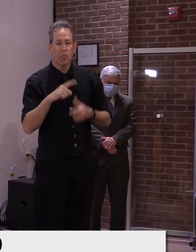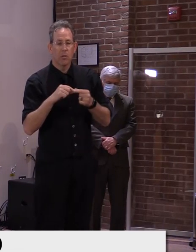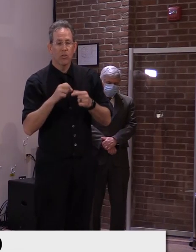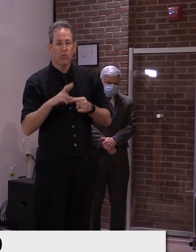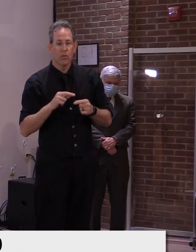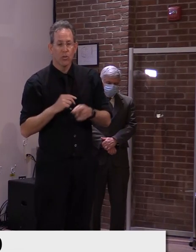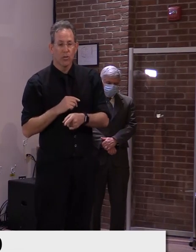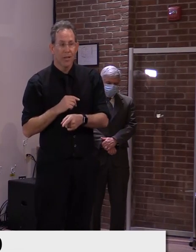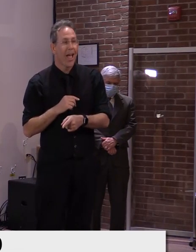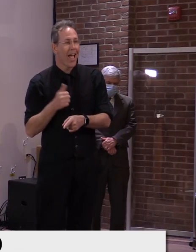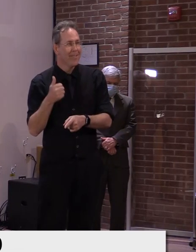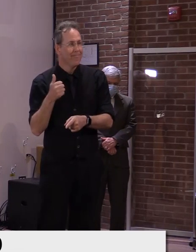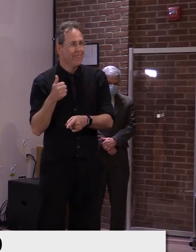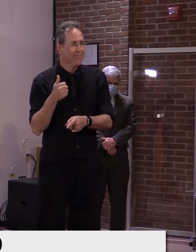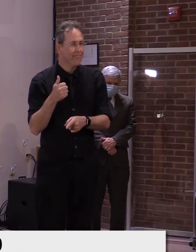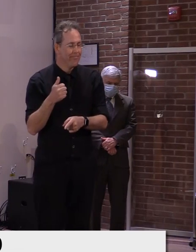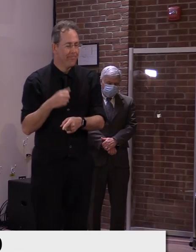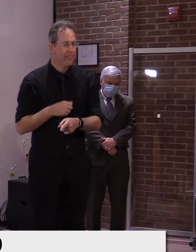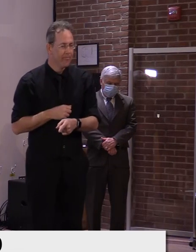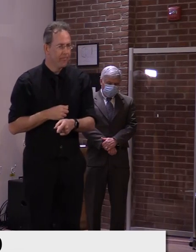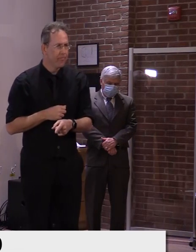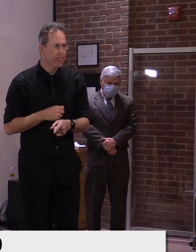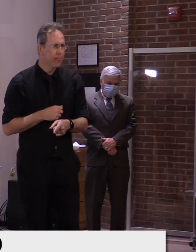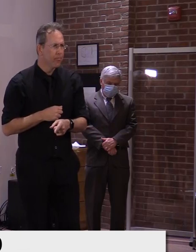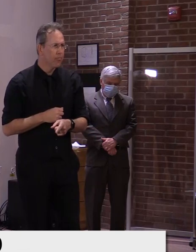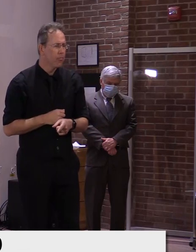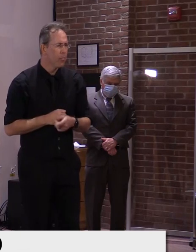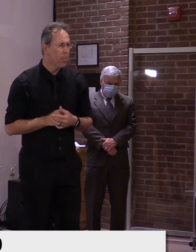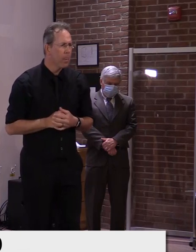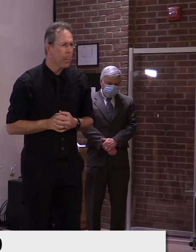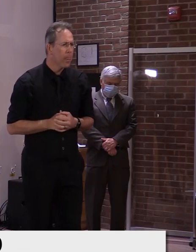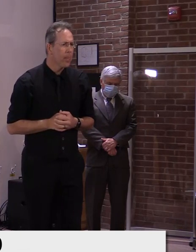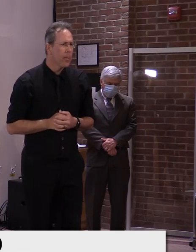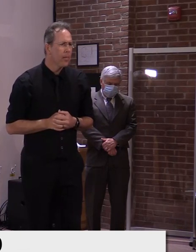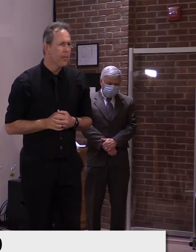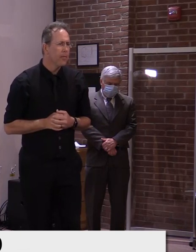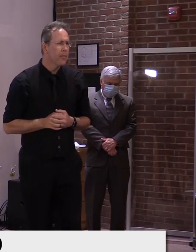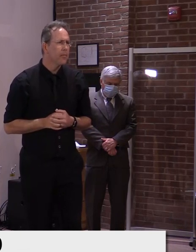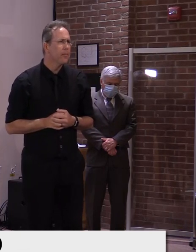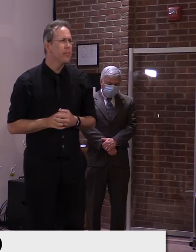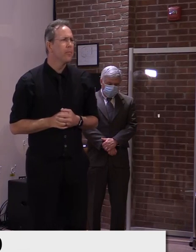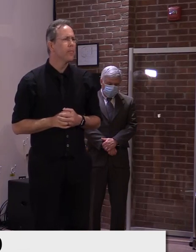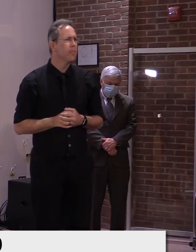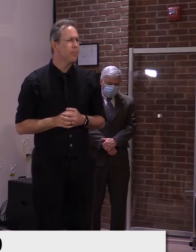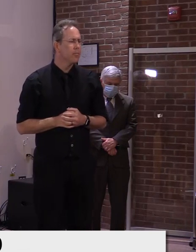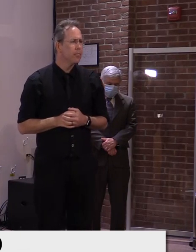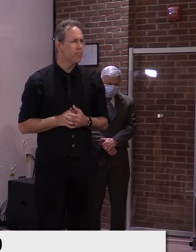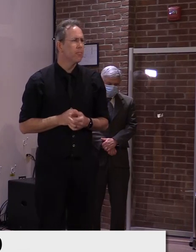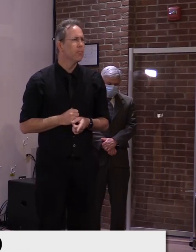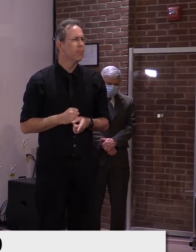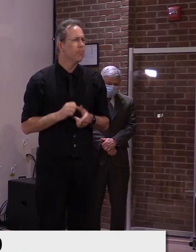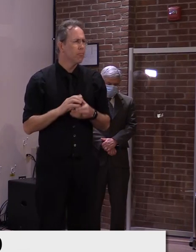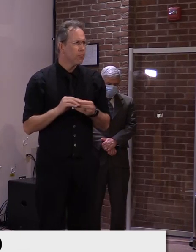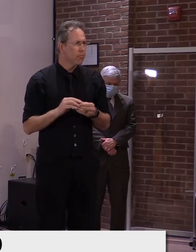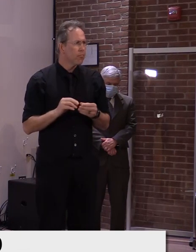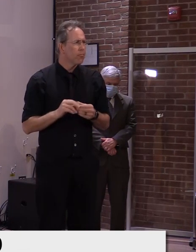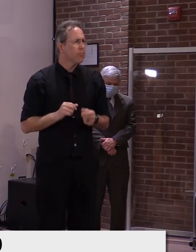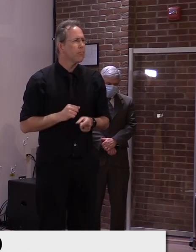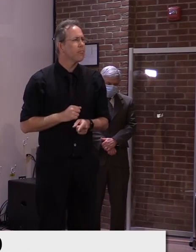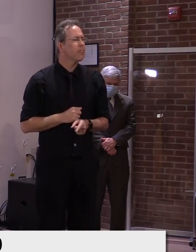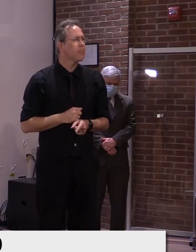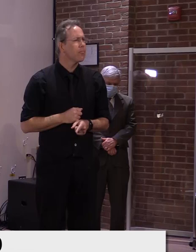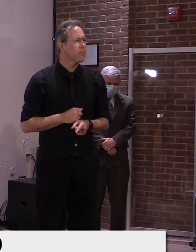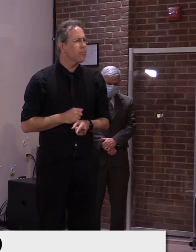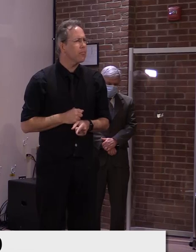Cameron? Hi, yes. I just wanted to ask, at this point, I believe I heard that there were